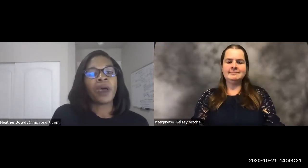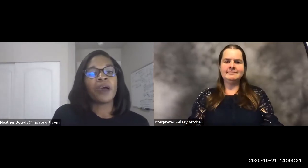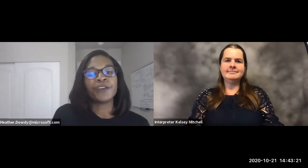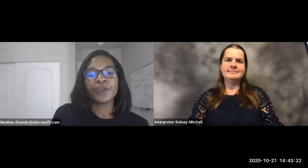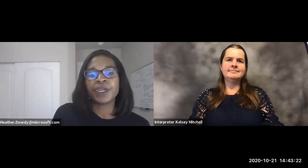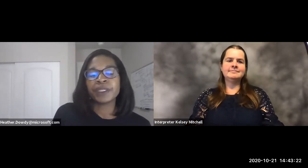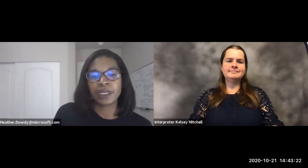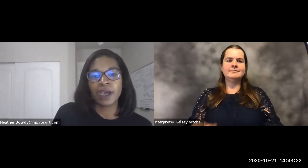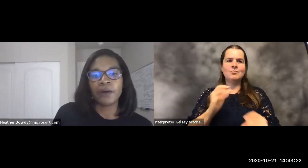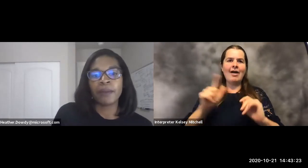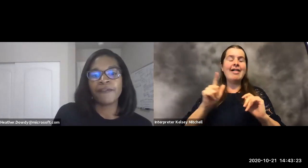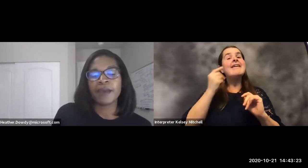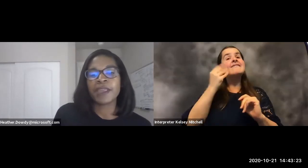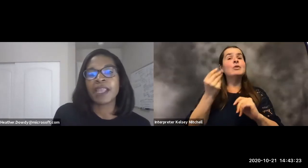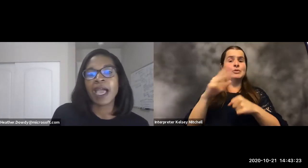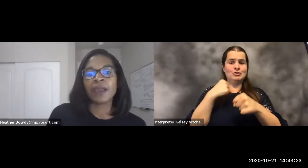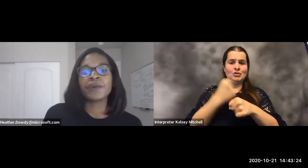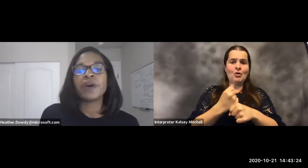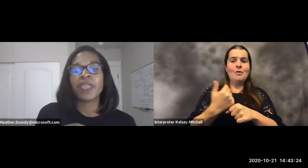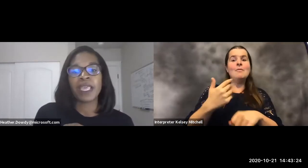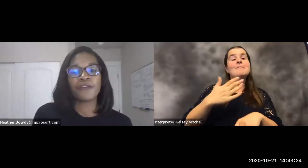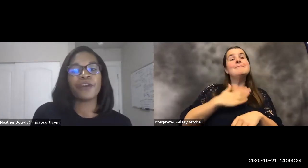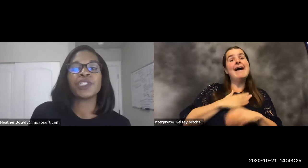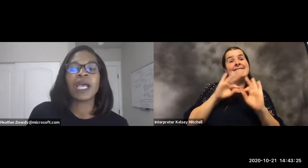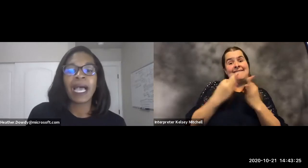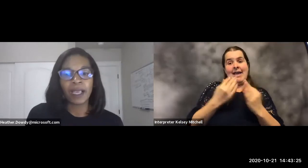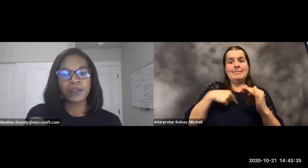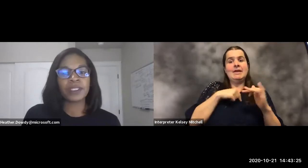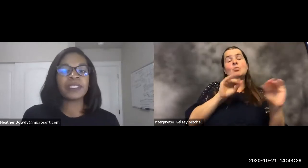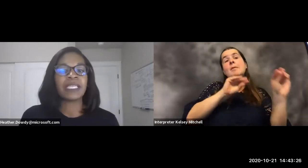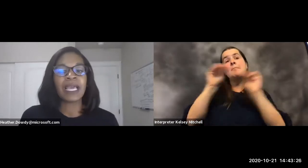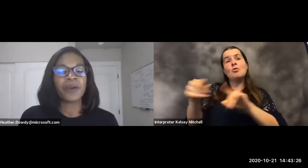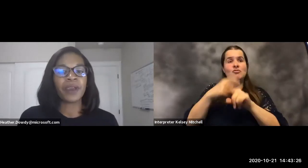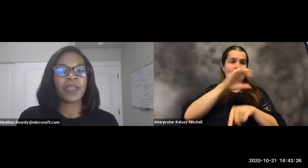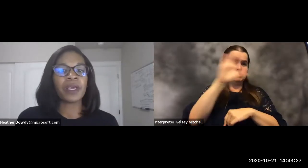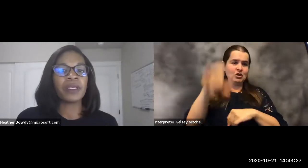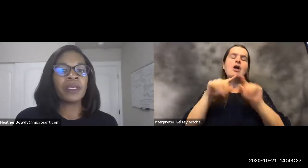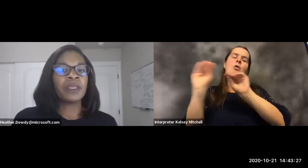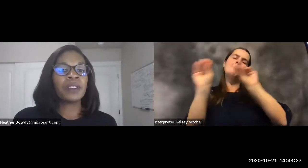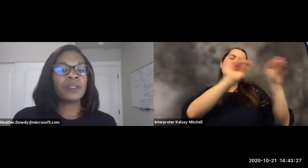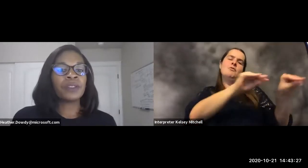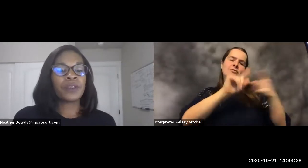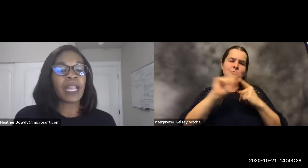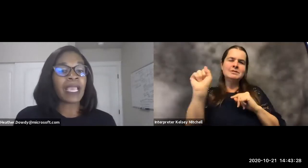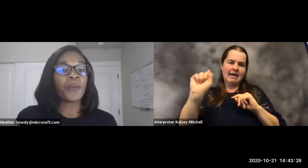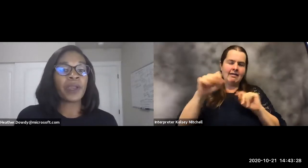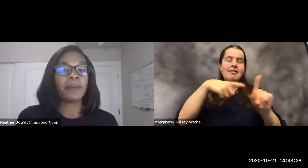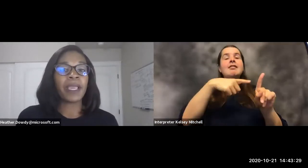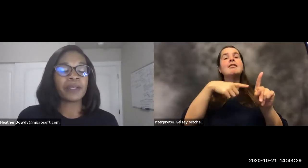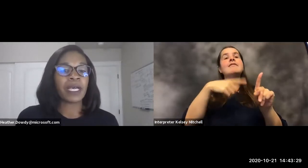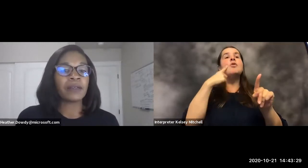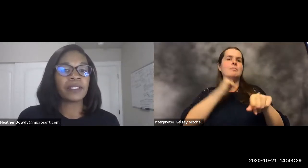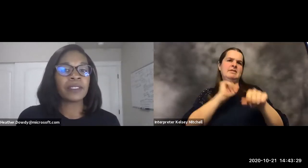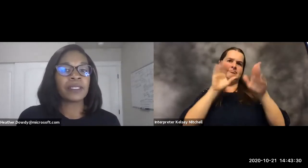Well, a few years ago, my family and I relocated from Chicago to the Seattle area so that I could